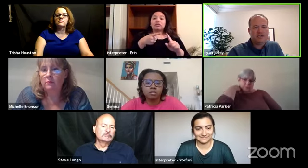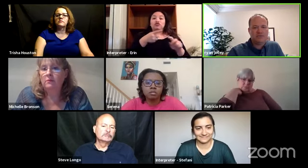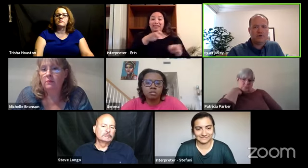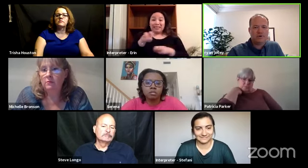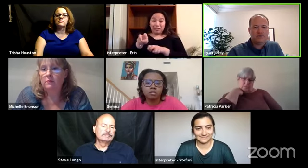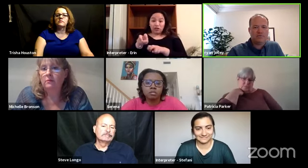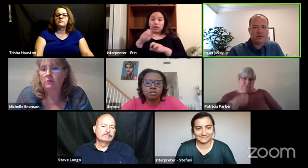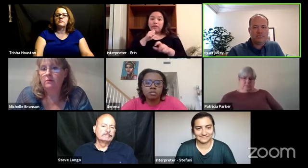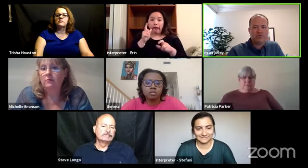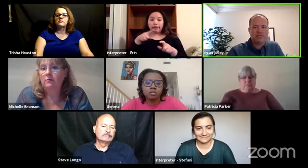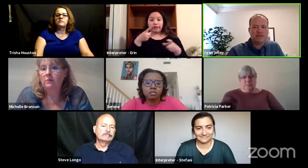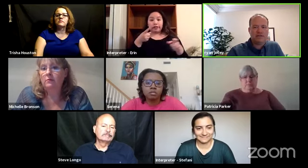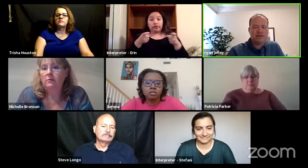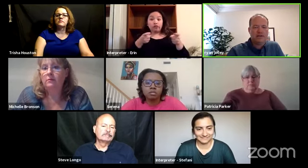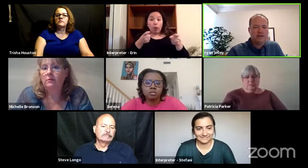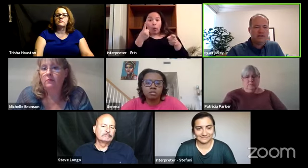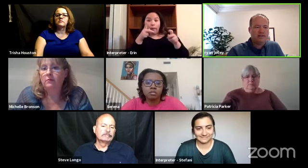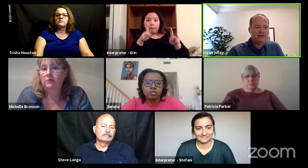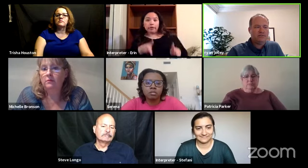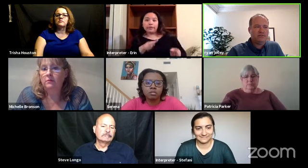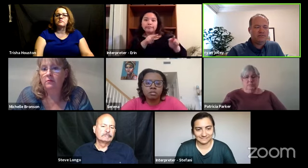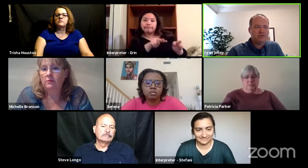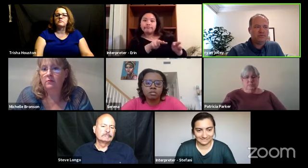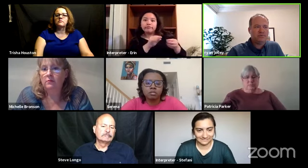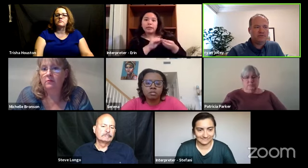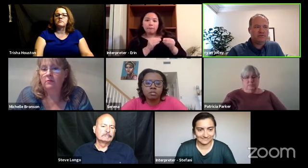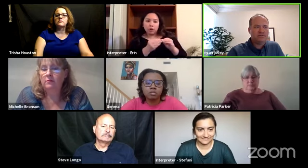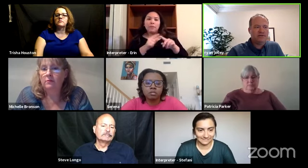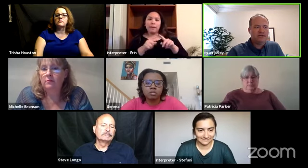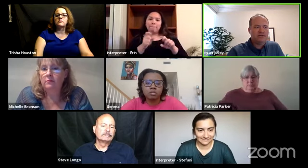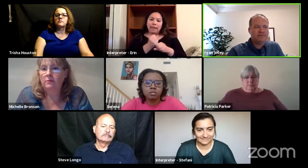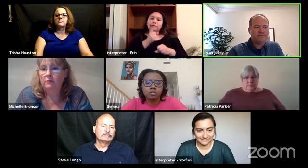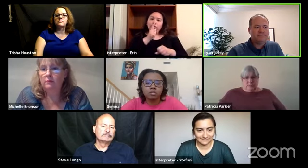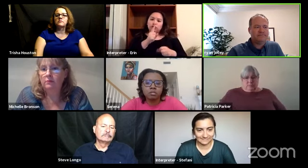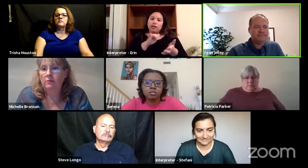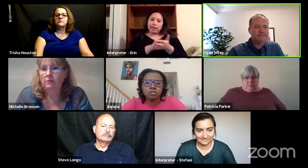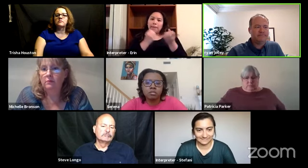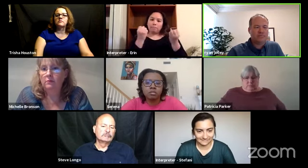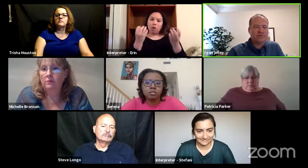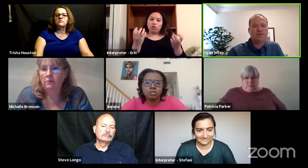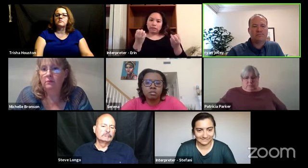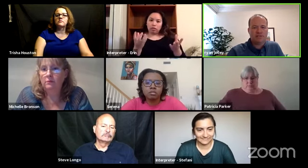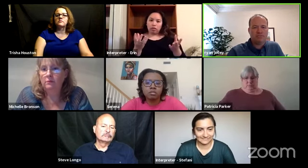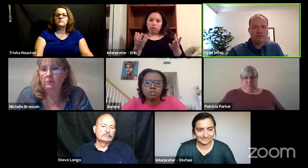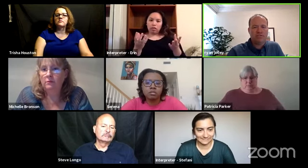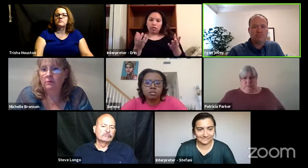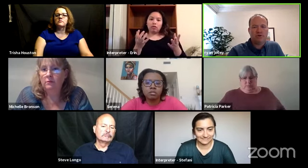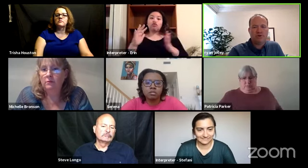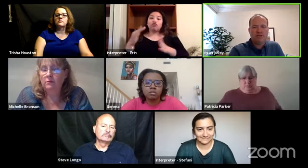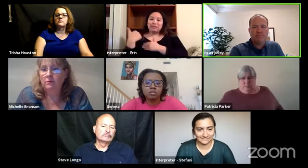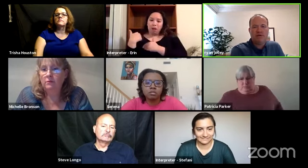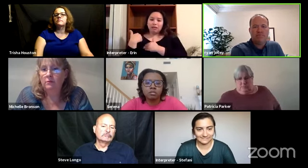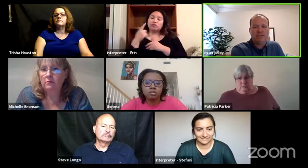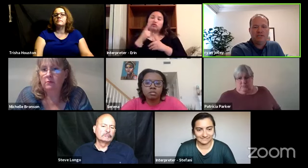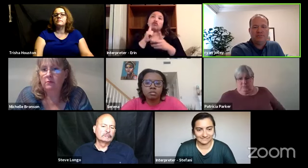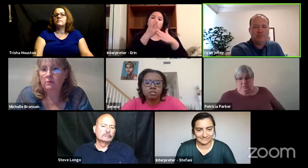just one person, that there's multiple or responsibilities are broken up amongst different